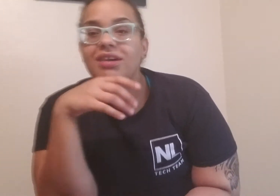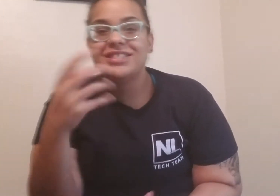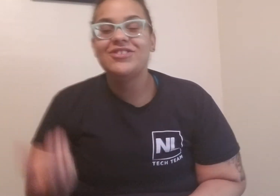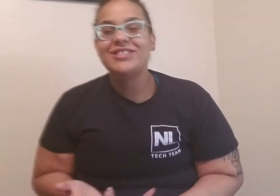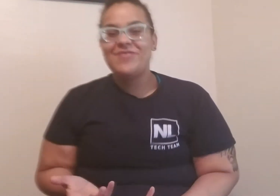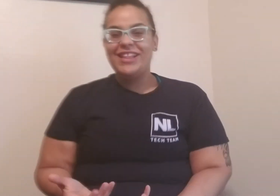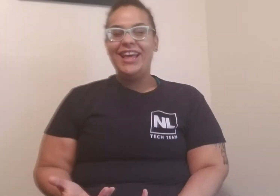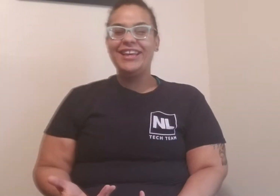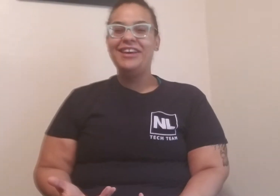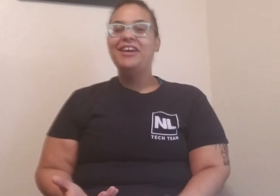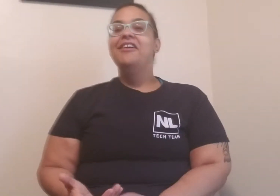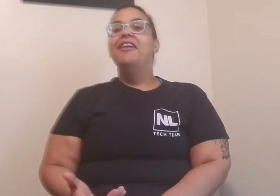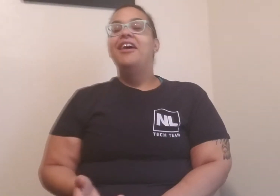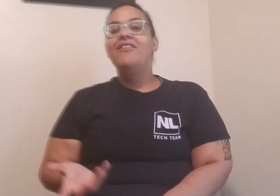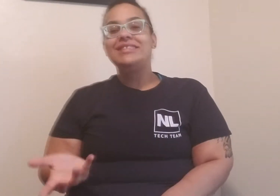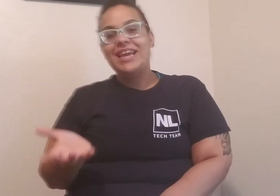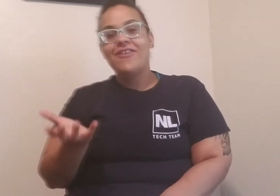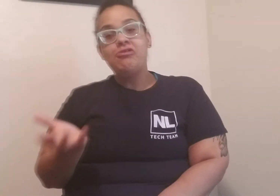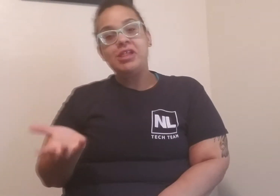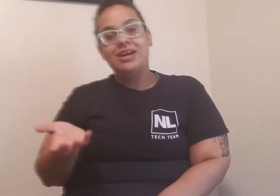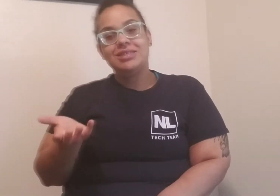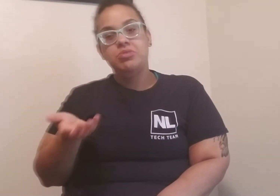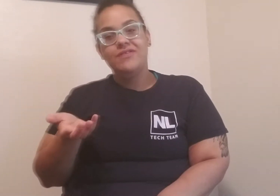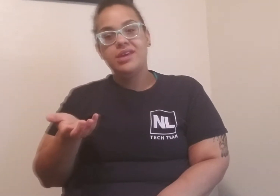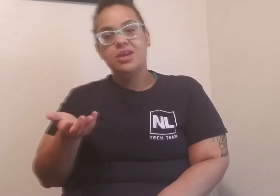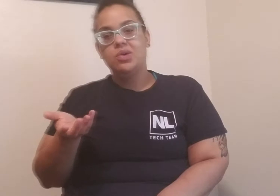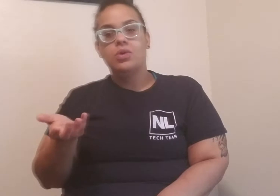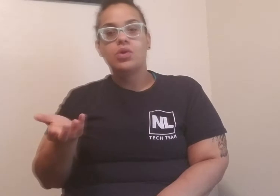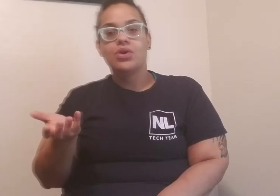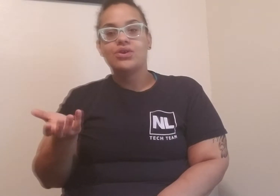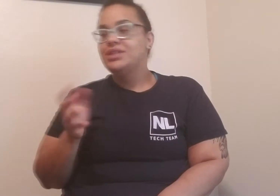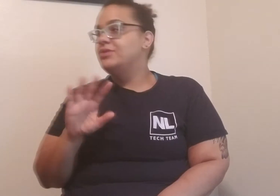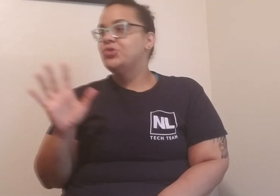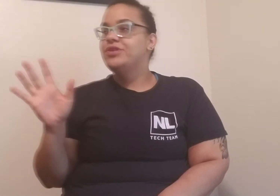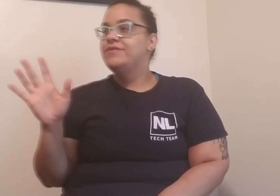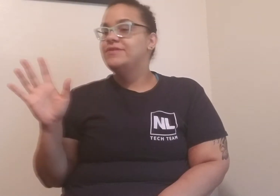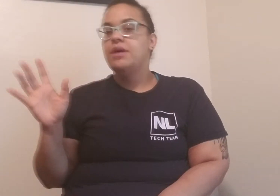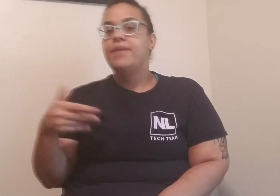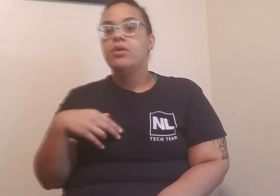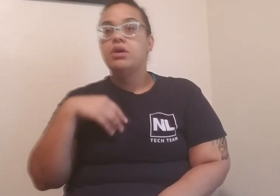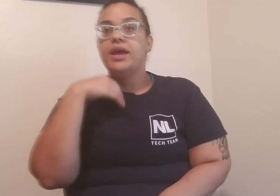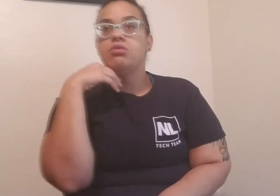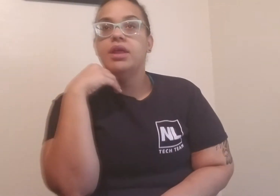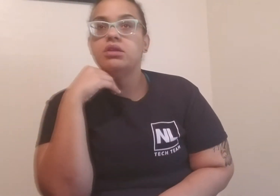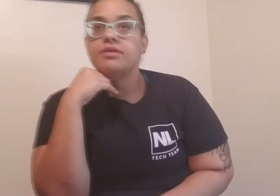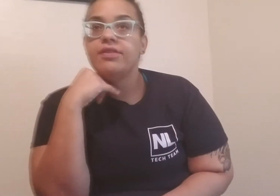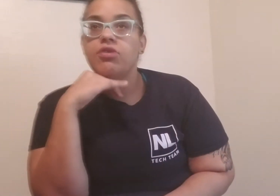So something like, almost like a really awesome movie or some sort of something where you're like really enthralled,